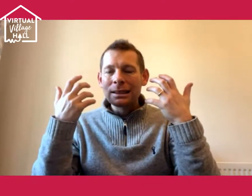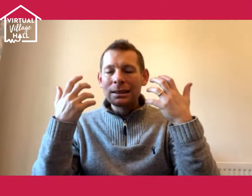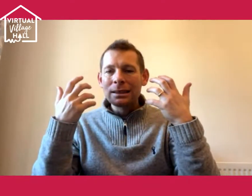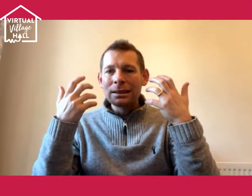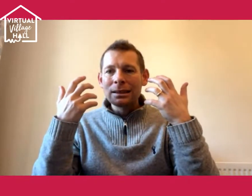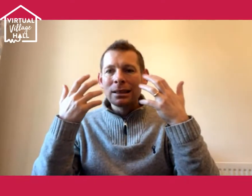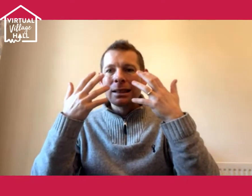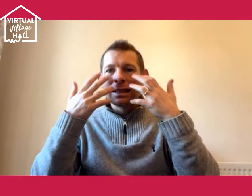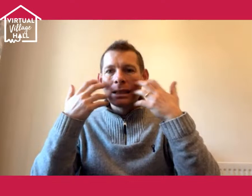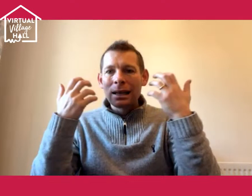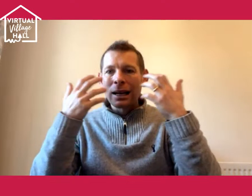cat.